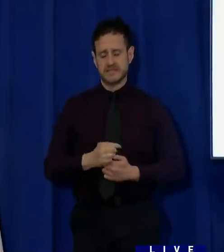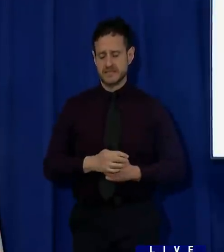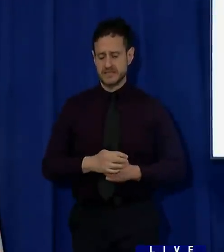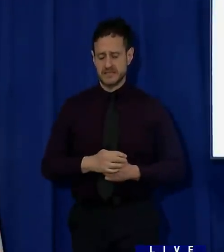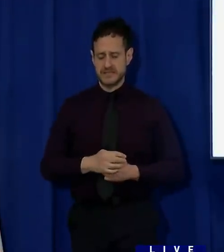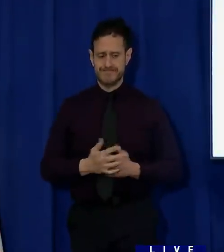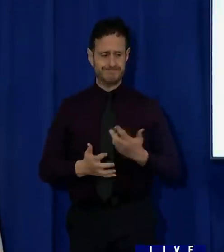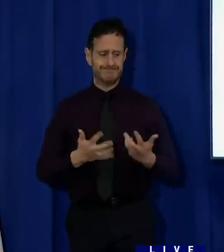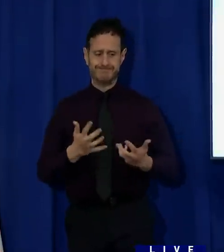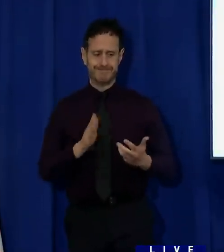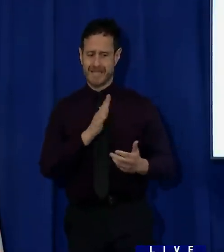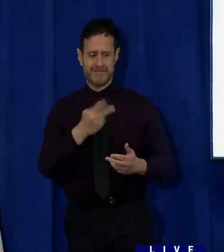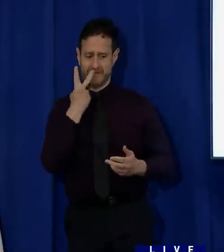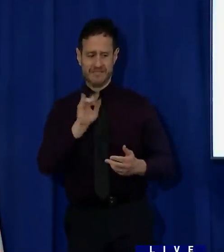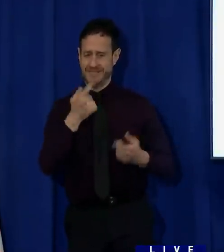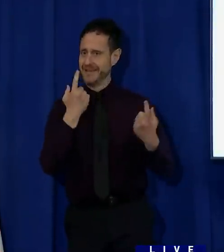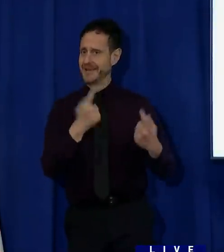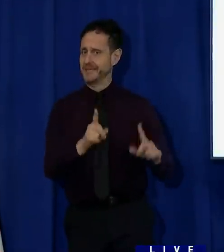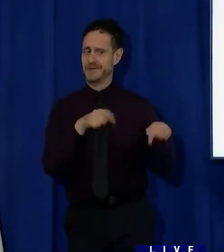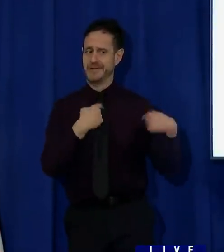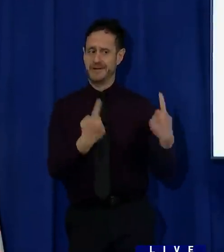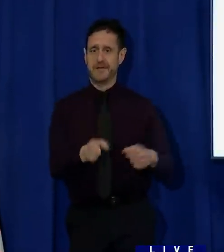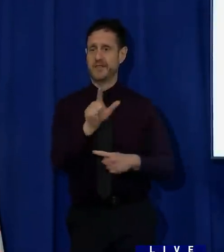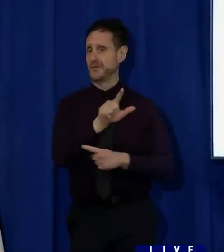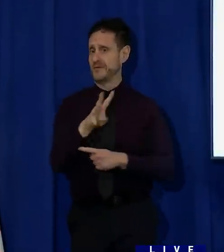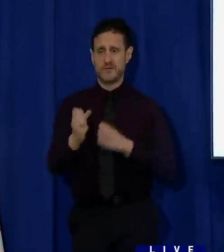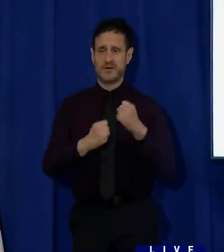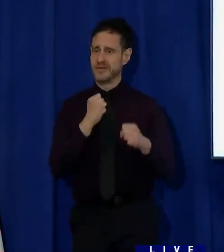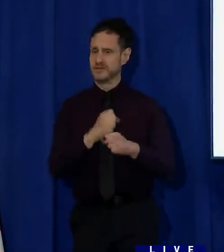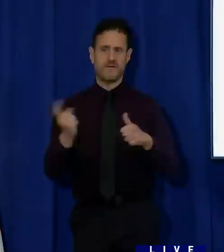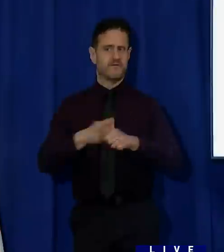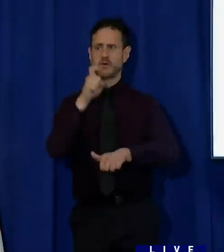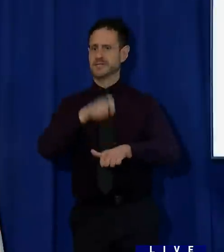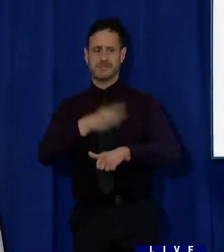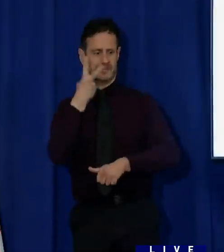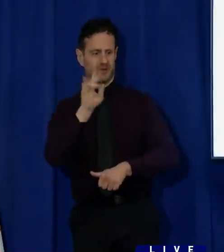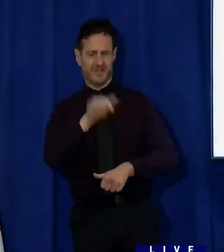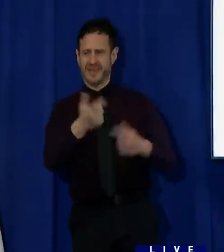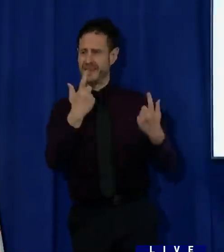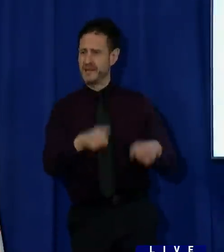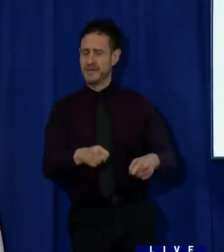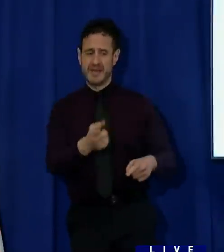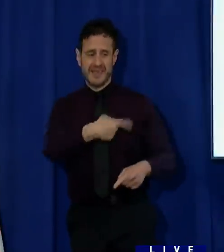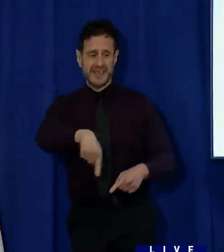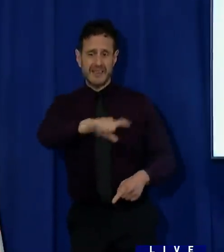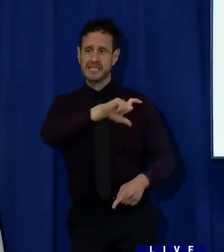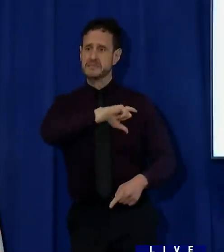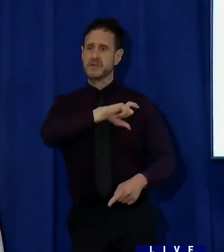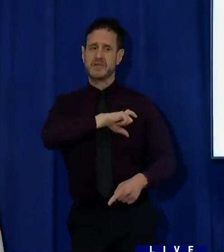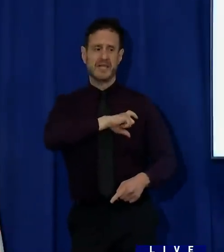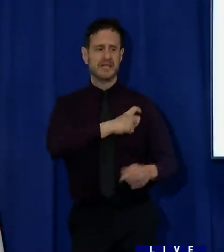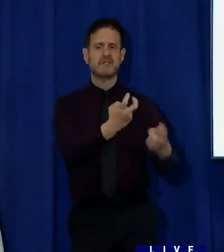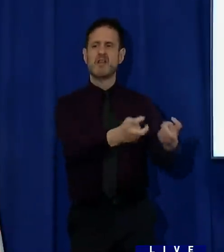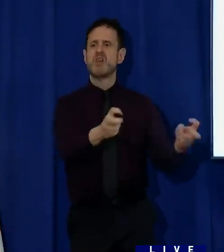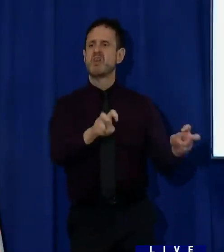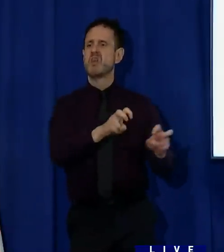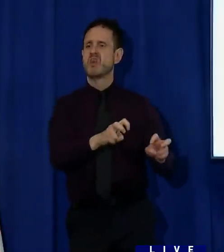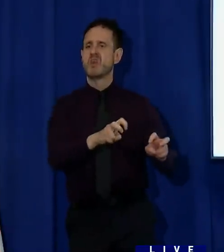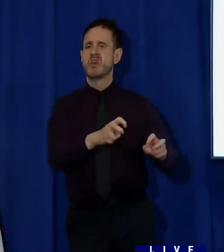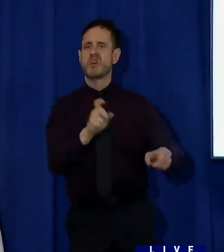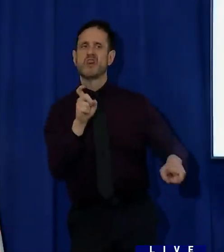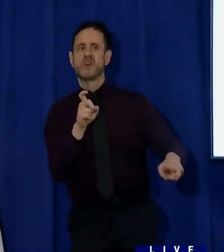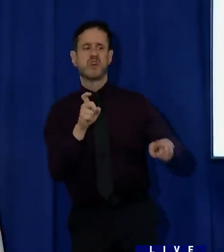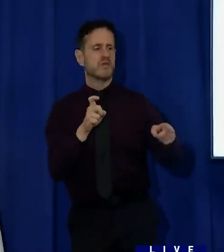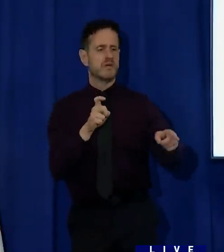I've never seen anything like this in my 34 years. These officers did nothing to help their fellow officers. They